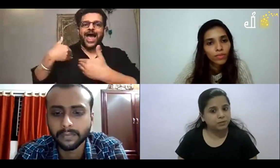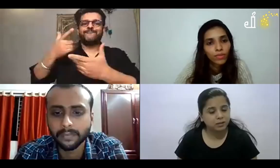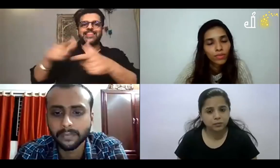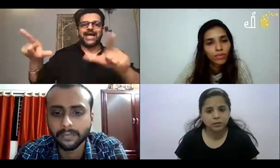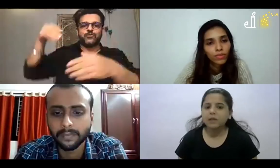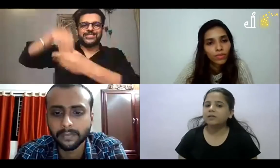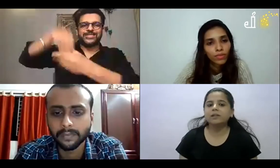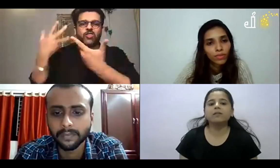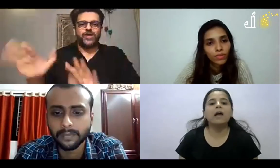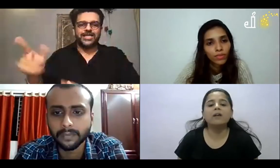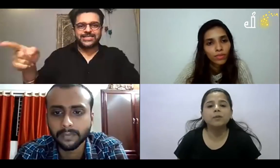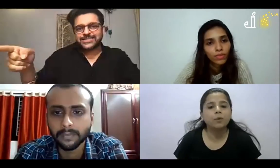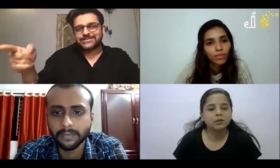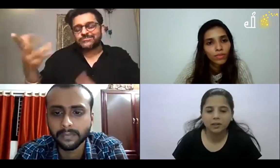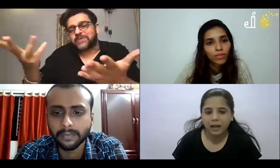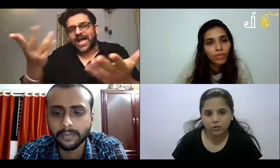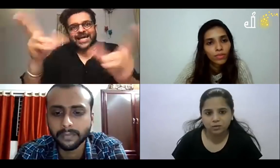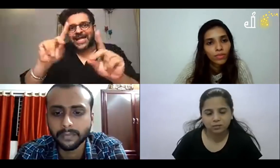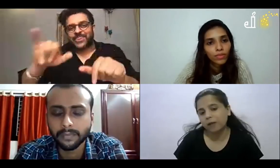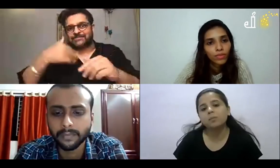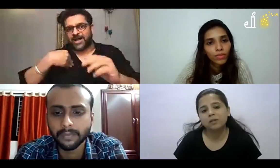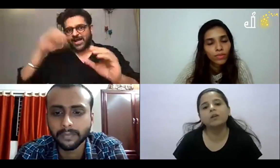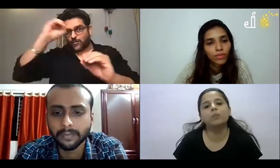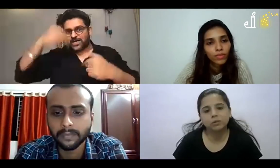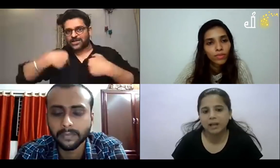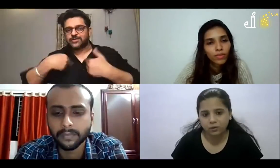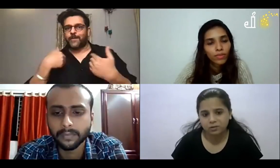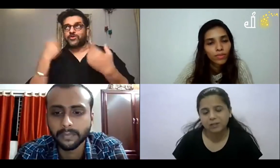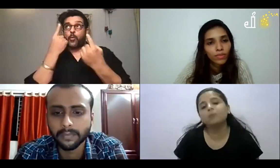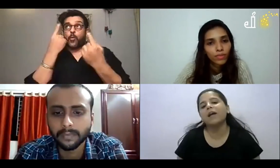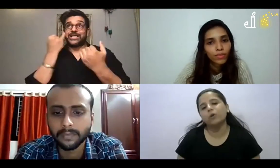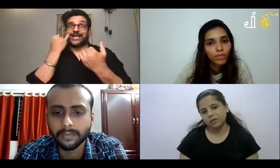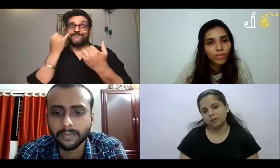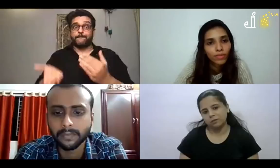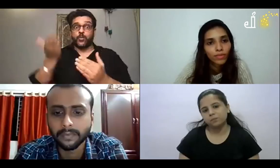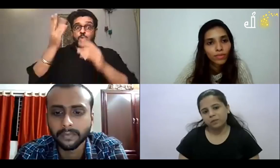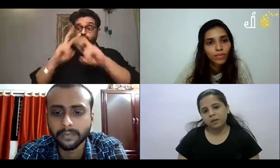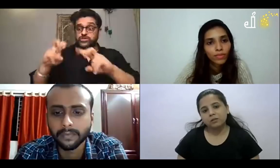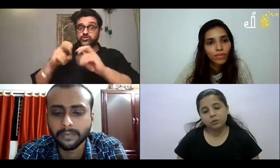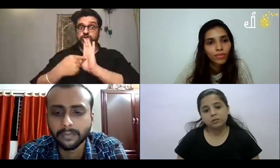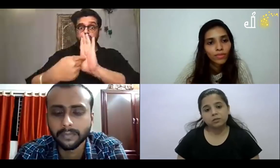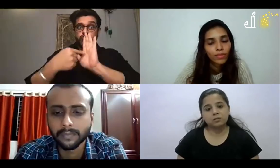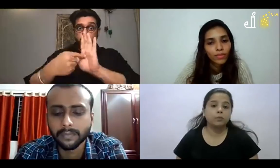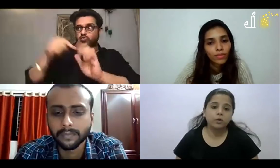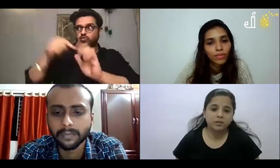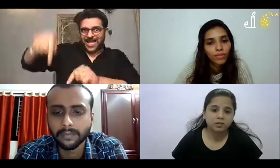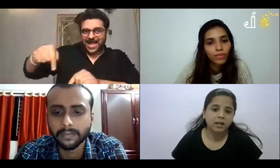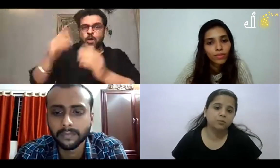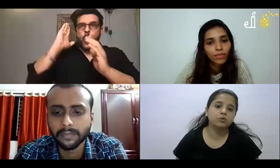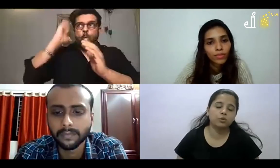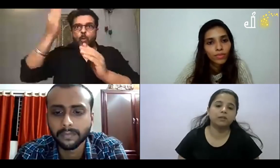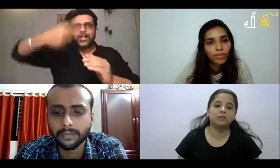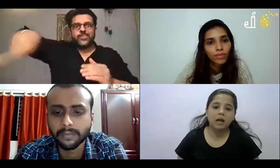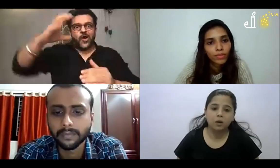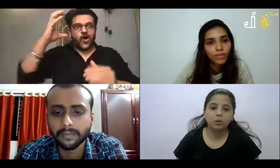would be successful, then they will have the both the languages. I mean, benefit of both the languages. That's my opinion. So the more research has